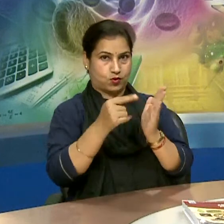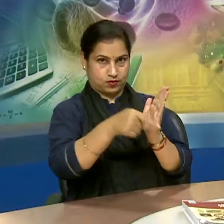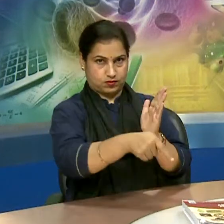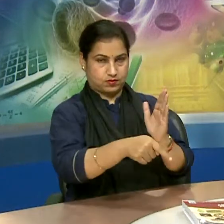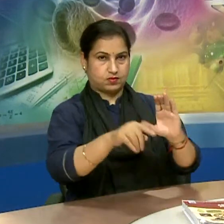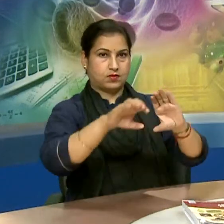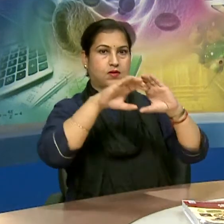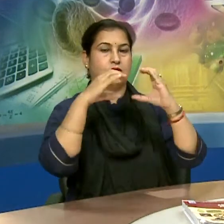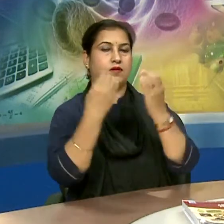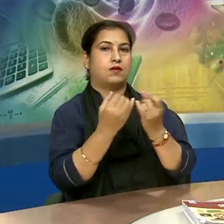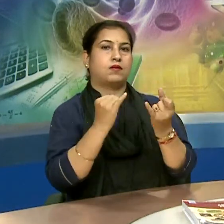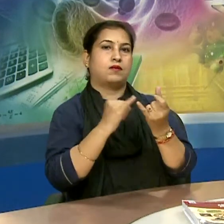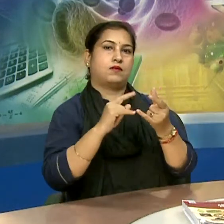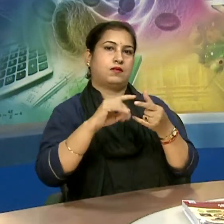from science book,